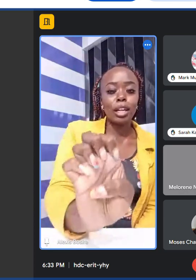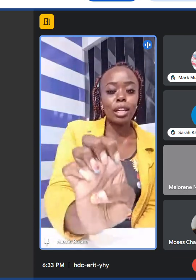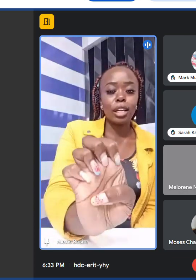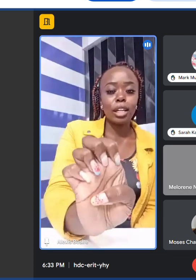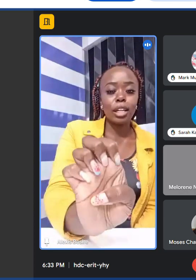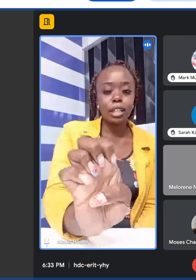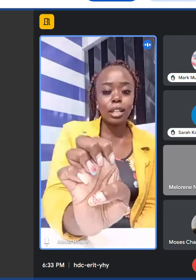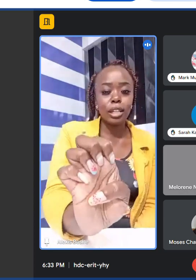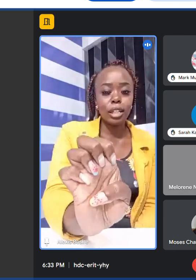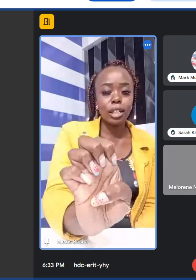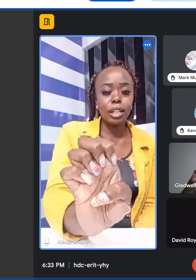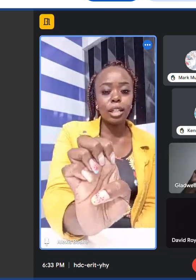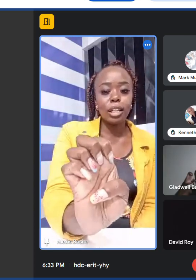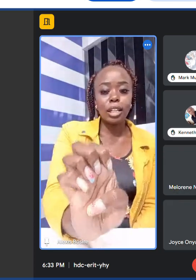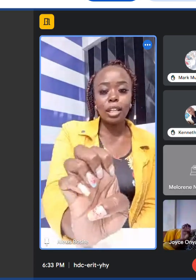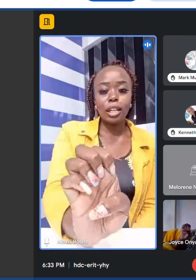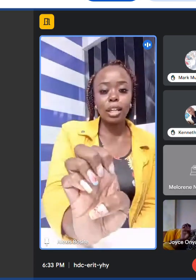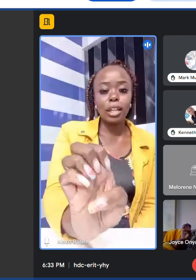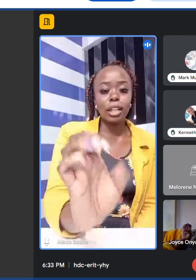E,